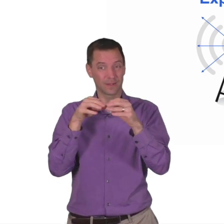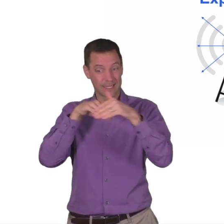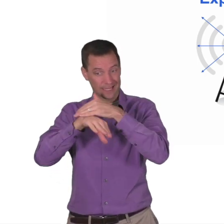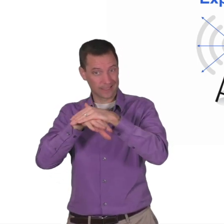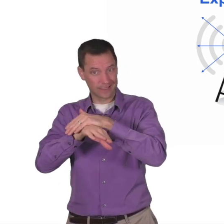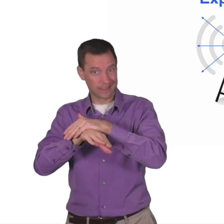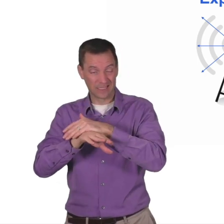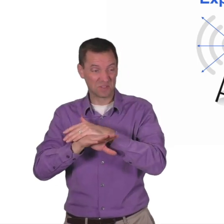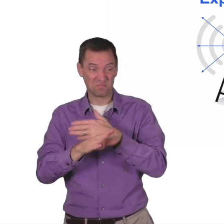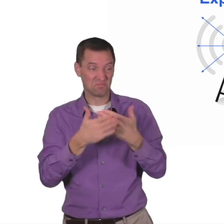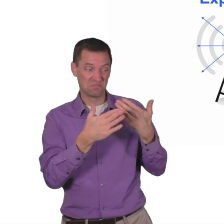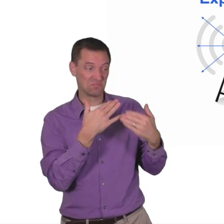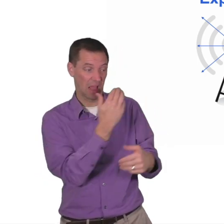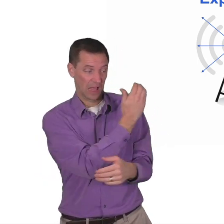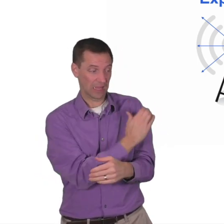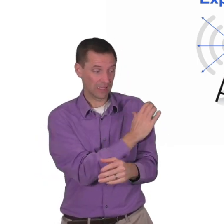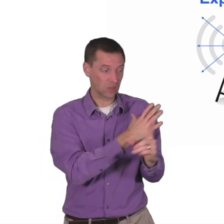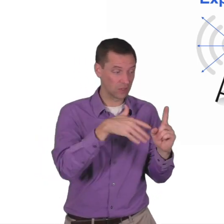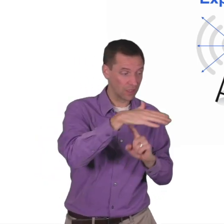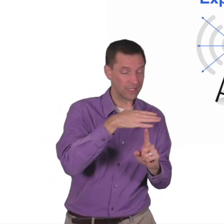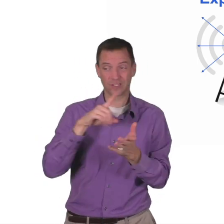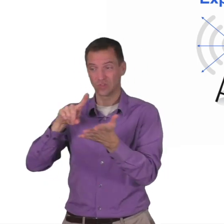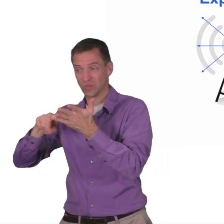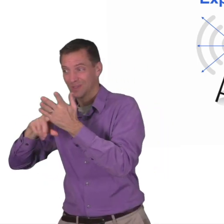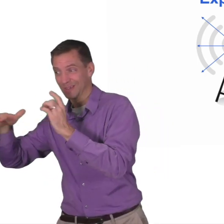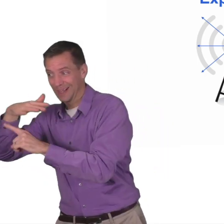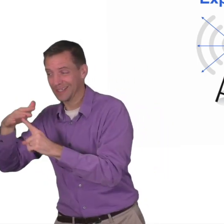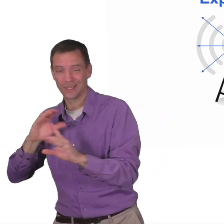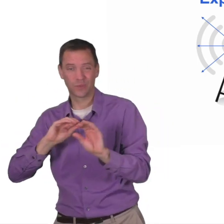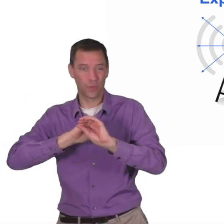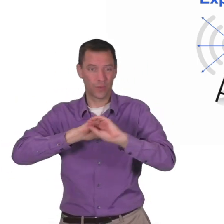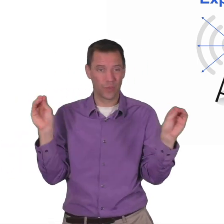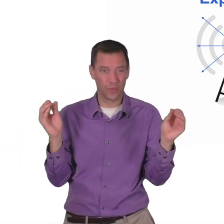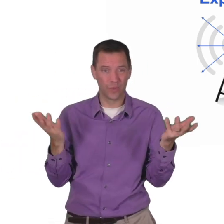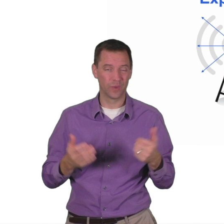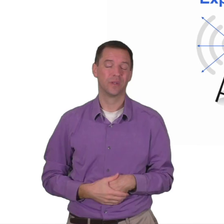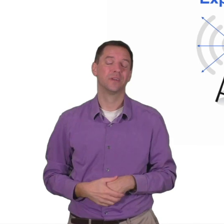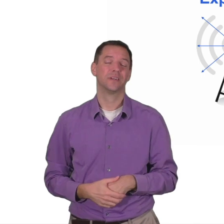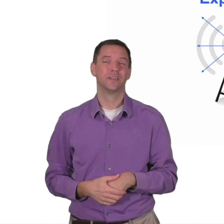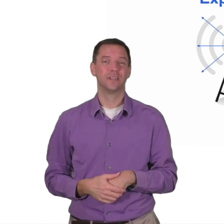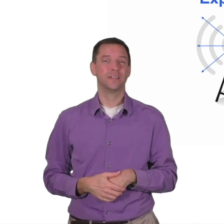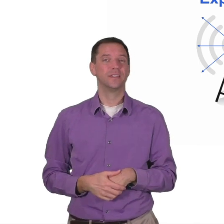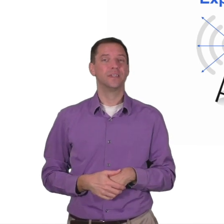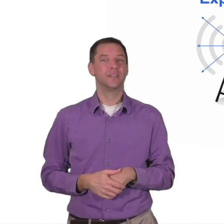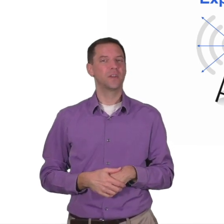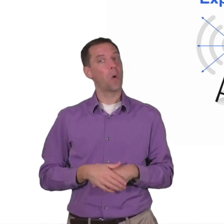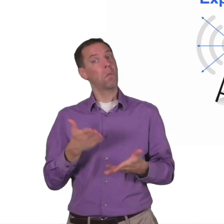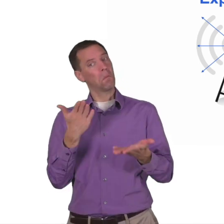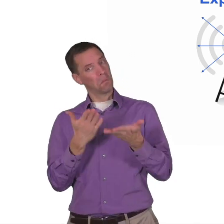experience with language access. We haven't had these tools in clinical contexts or research contexts.